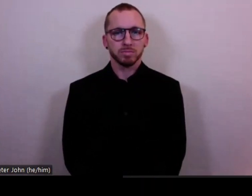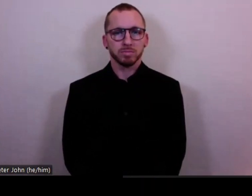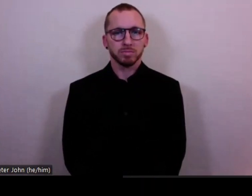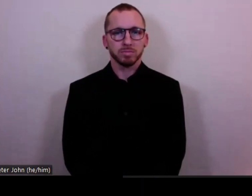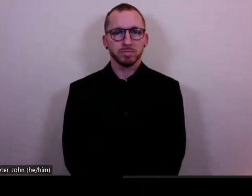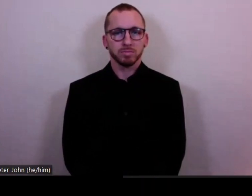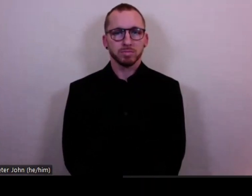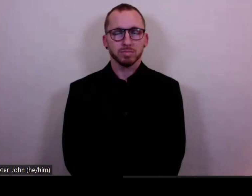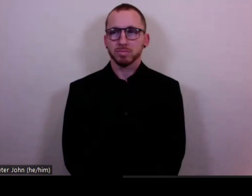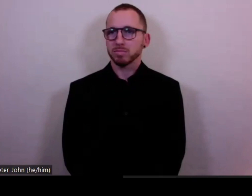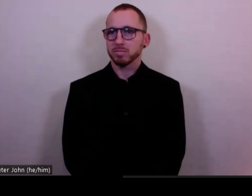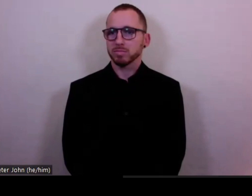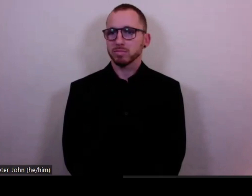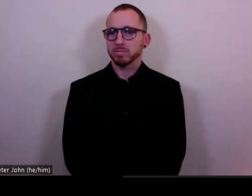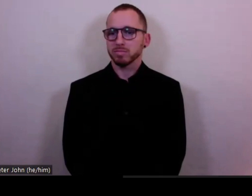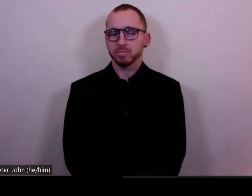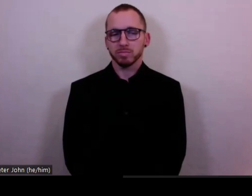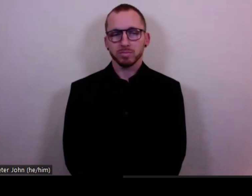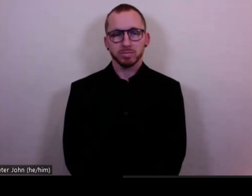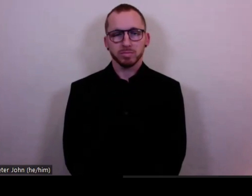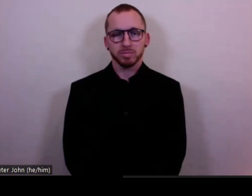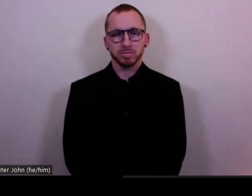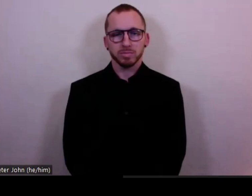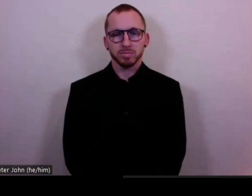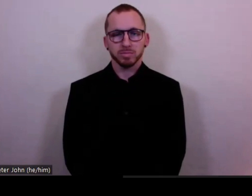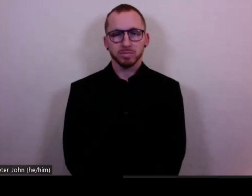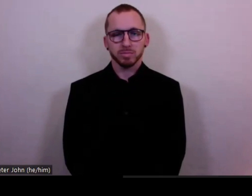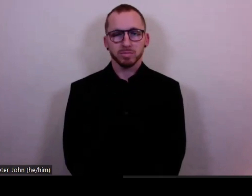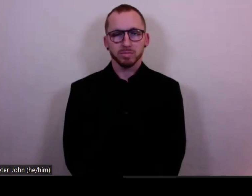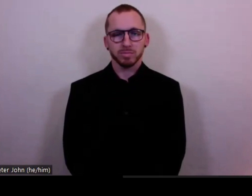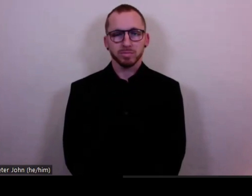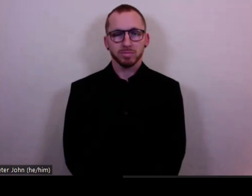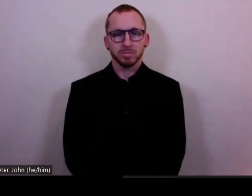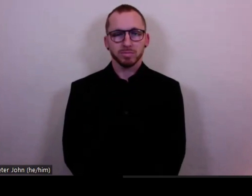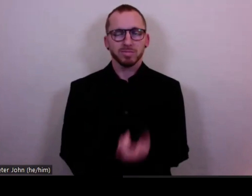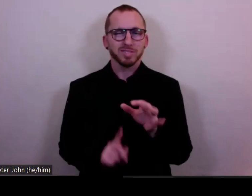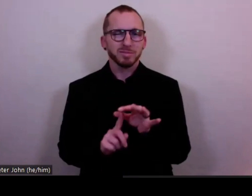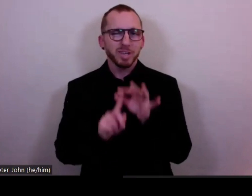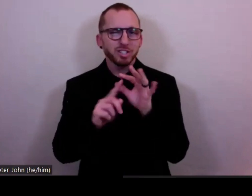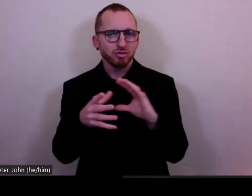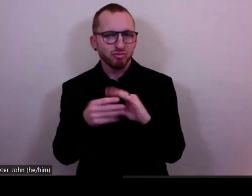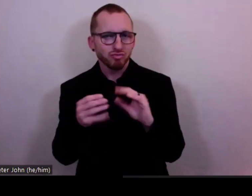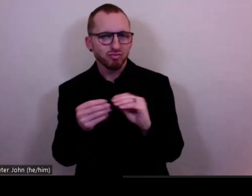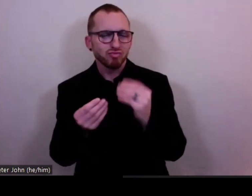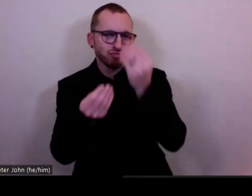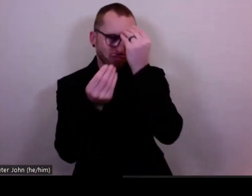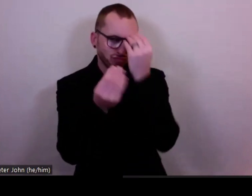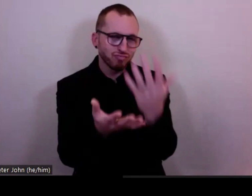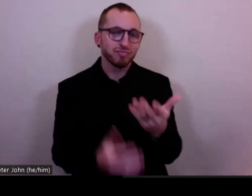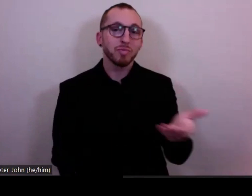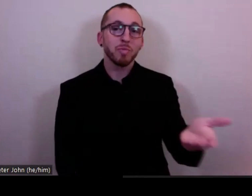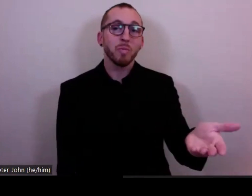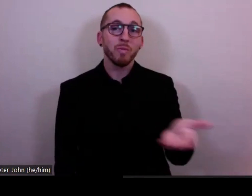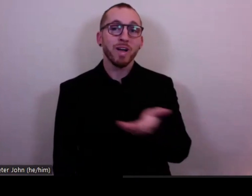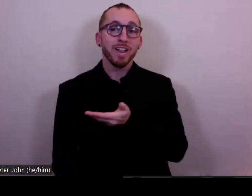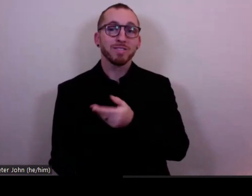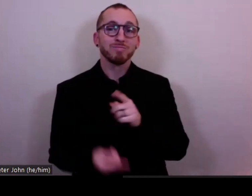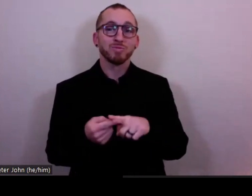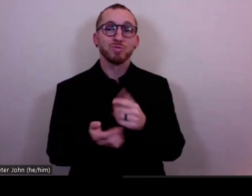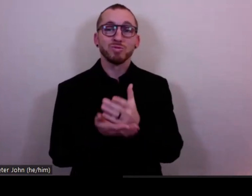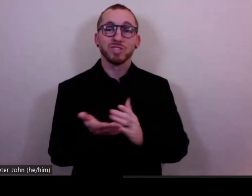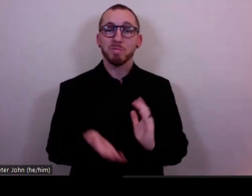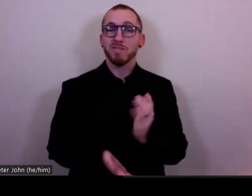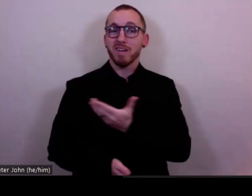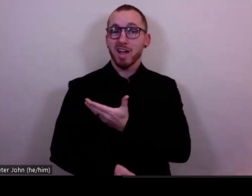So some special thanks. I would like to extend a warm welcome to some of our team members